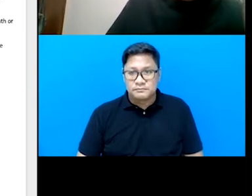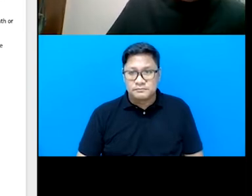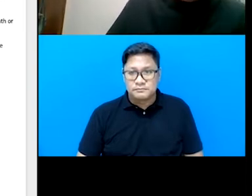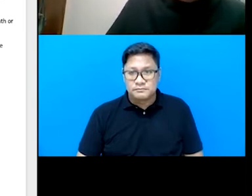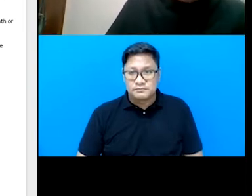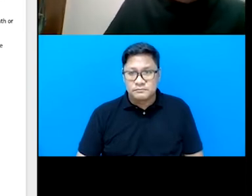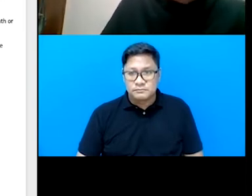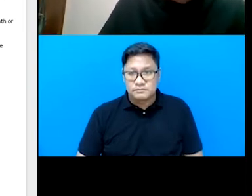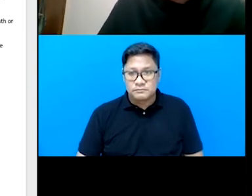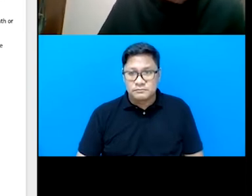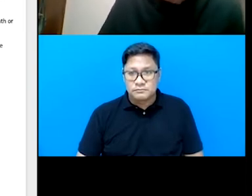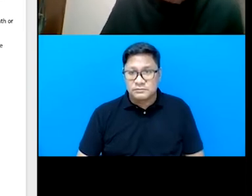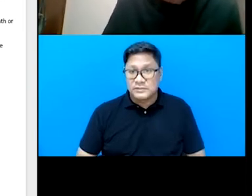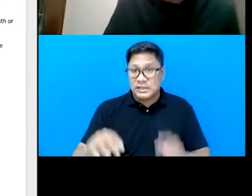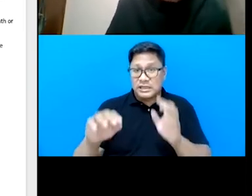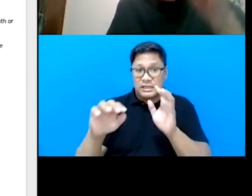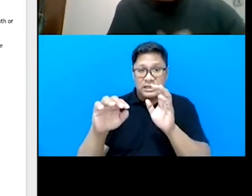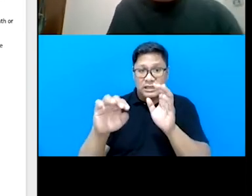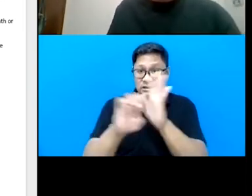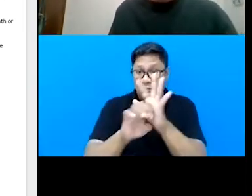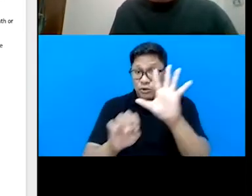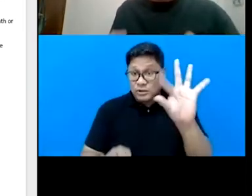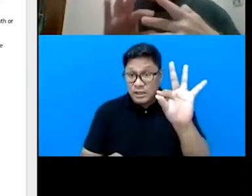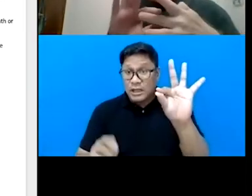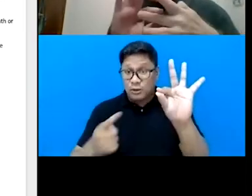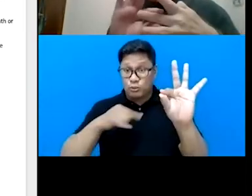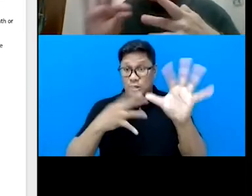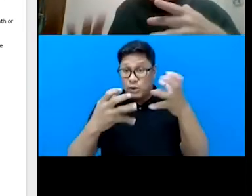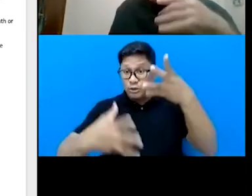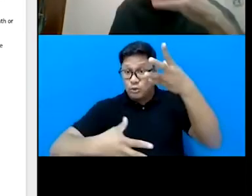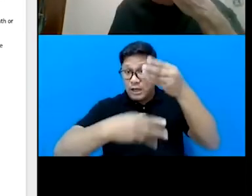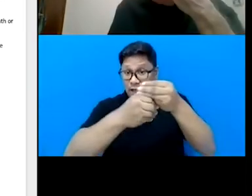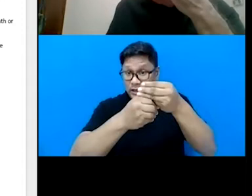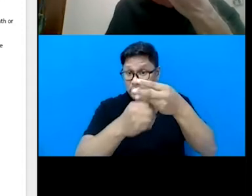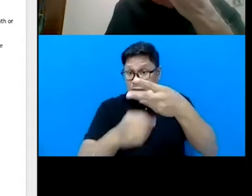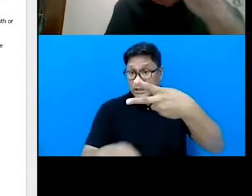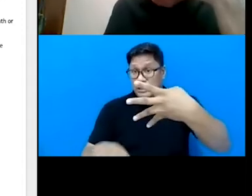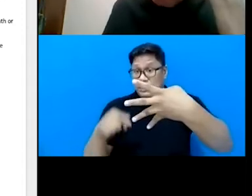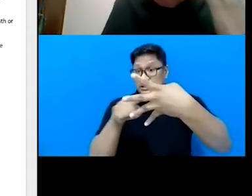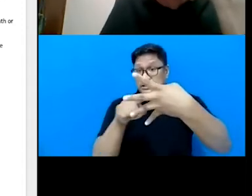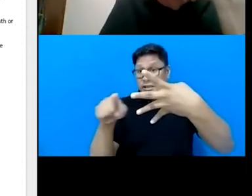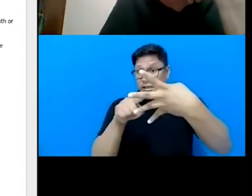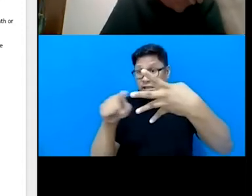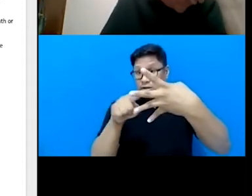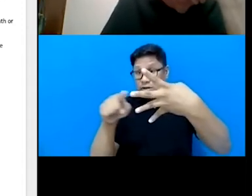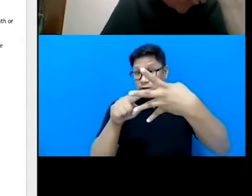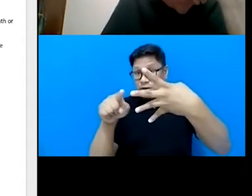And in example 9, do we want to add second week after Wednesday?